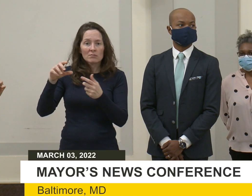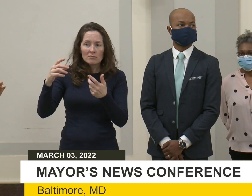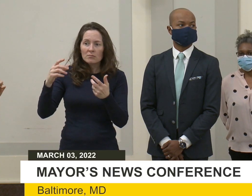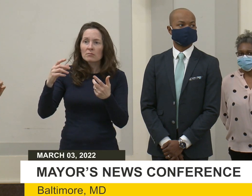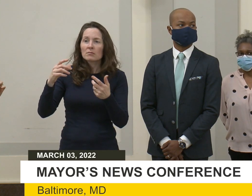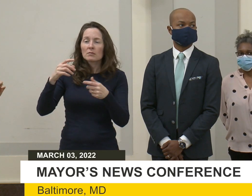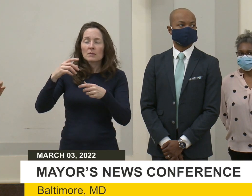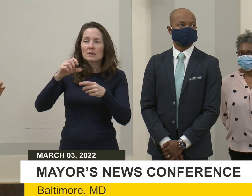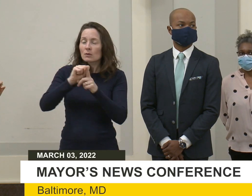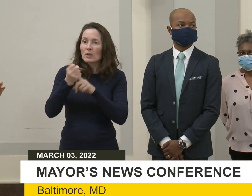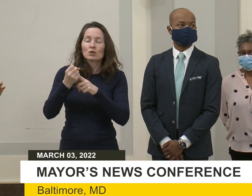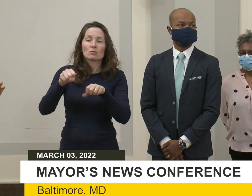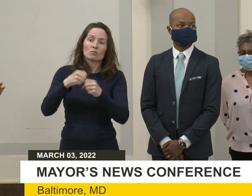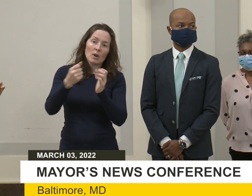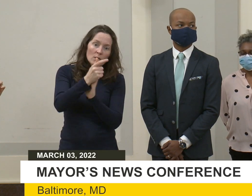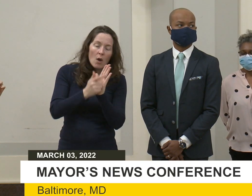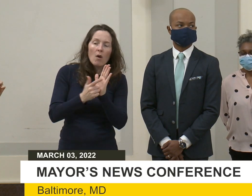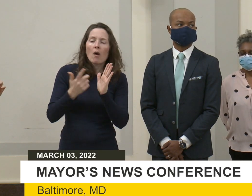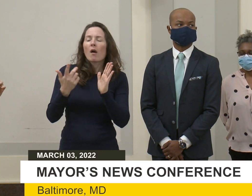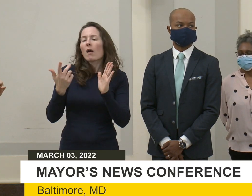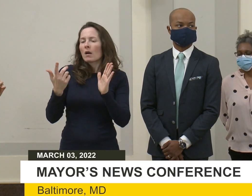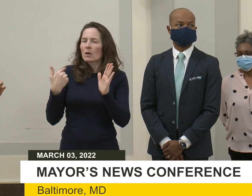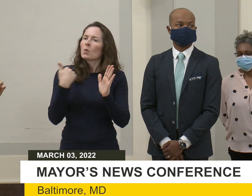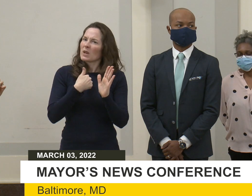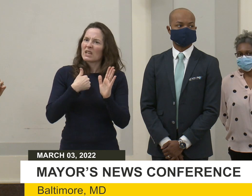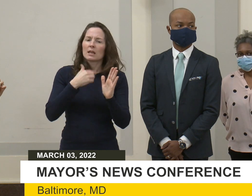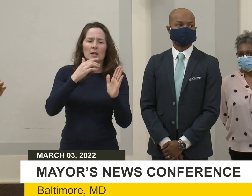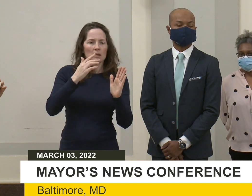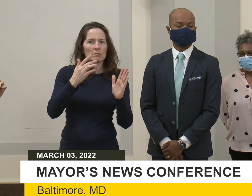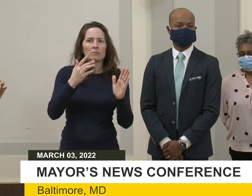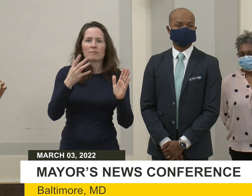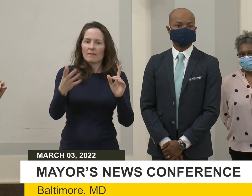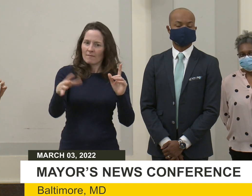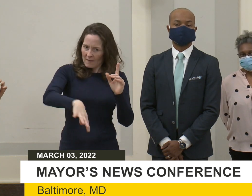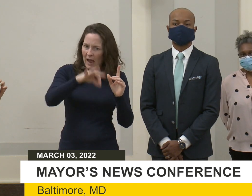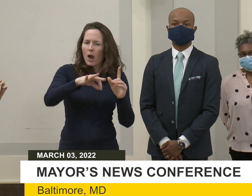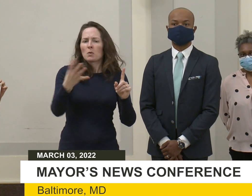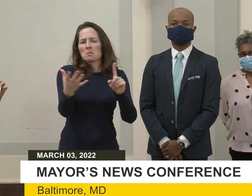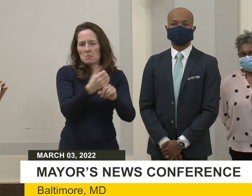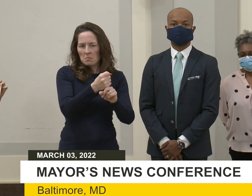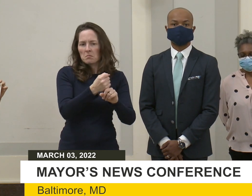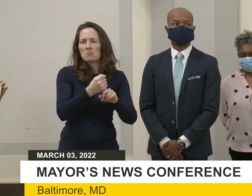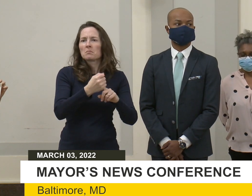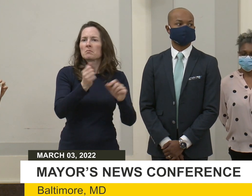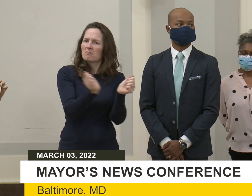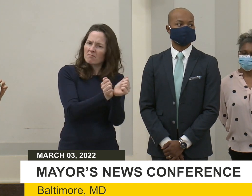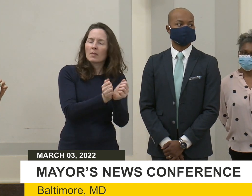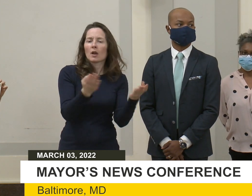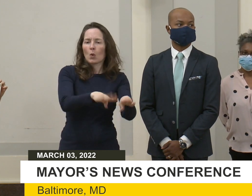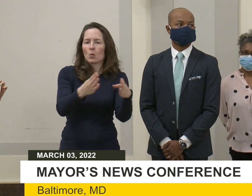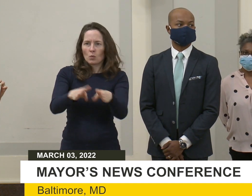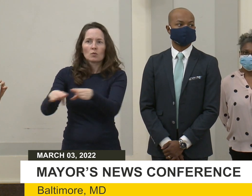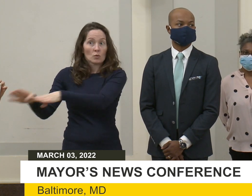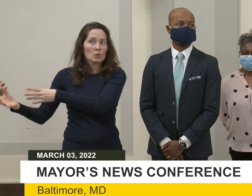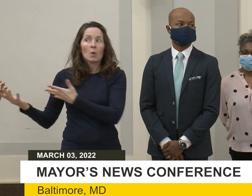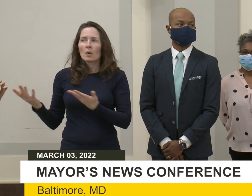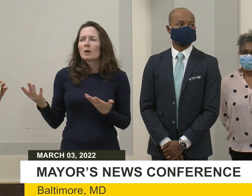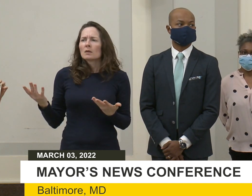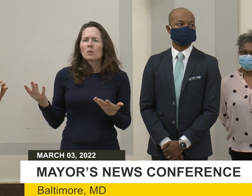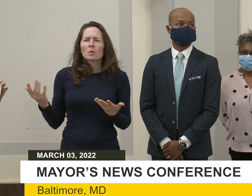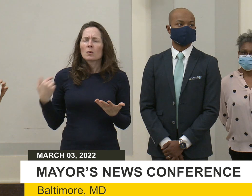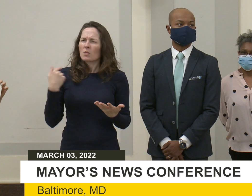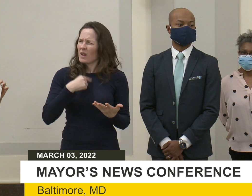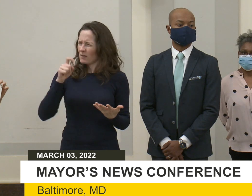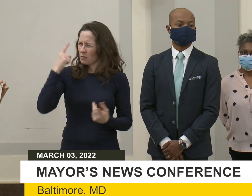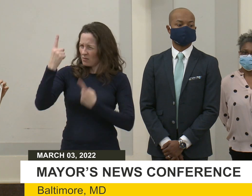of individual would do something like that. We cannot just allow that to happen. We have to look at ourselves in a